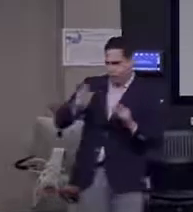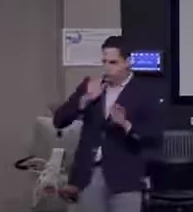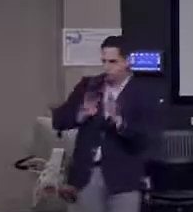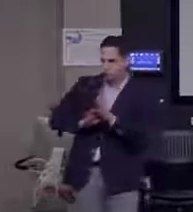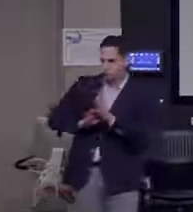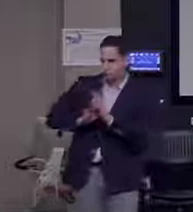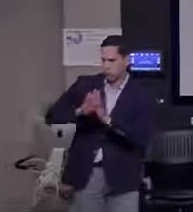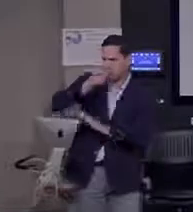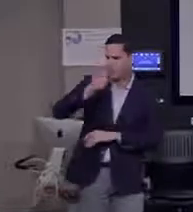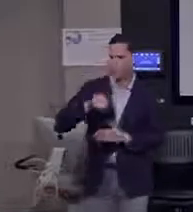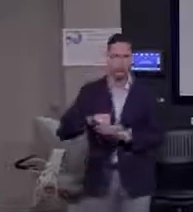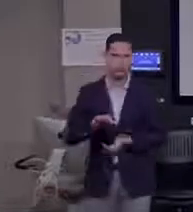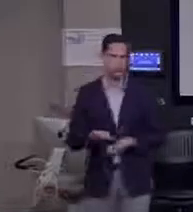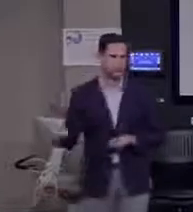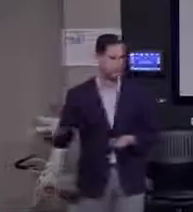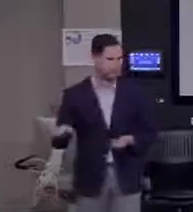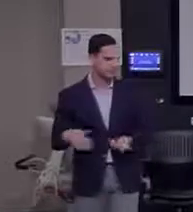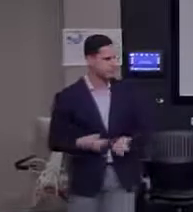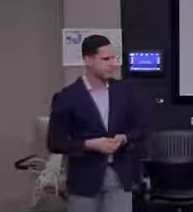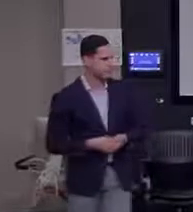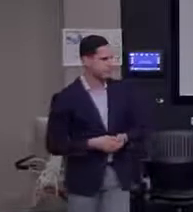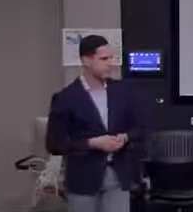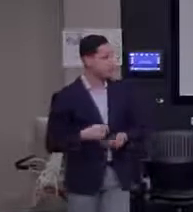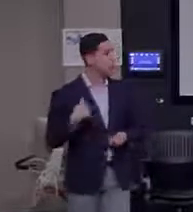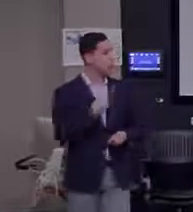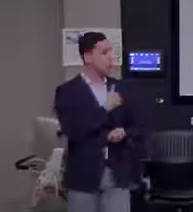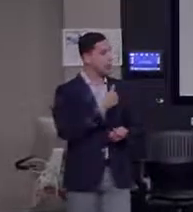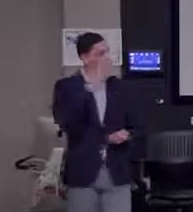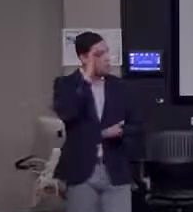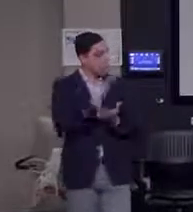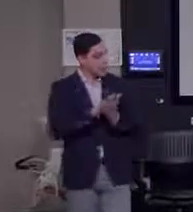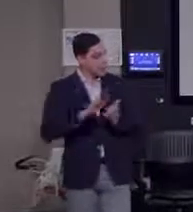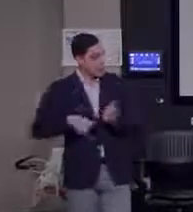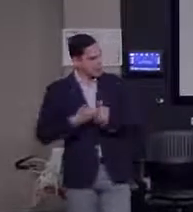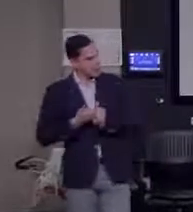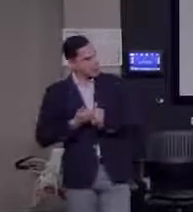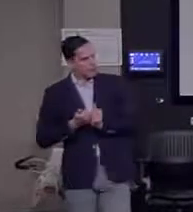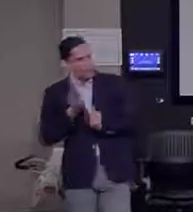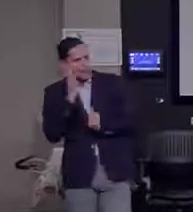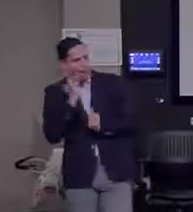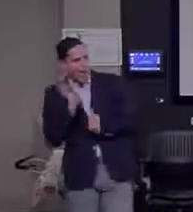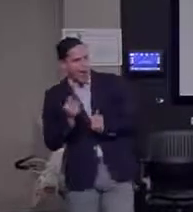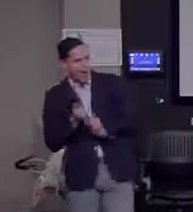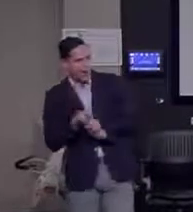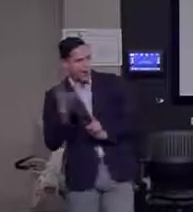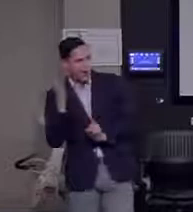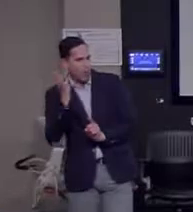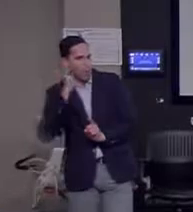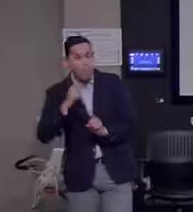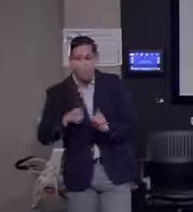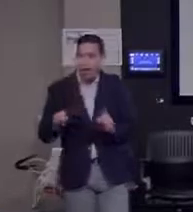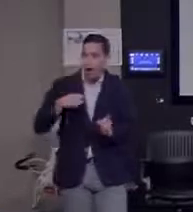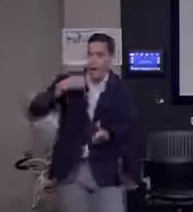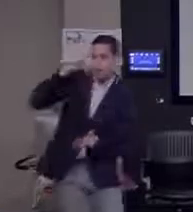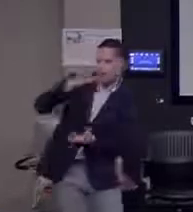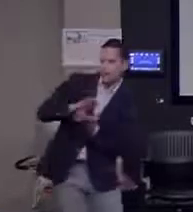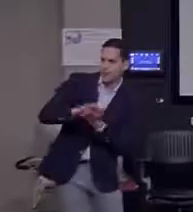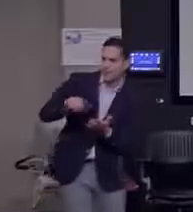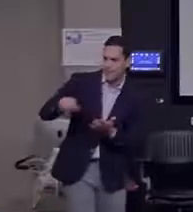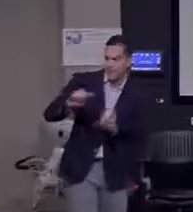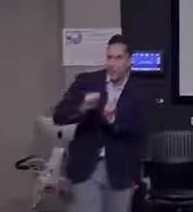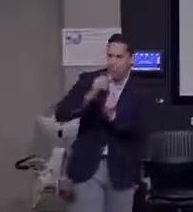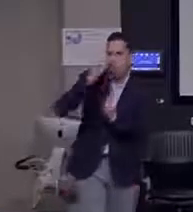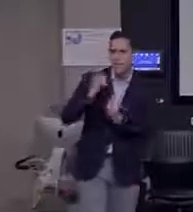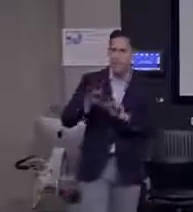we also secretly think, but we'll go after this too, that this is what fuels children's